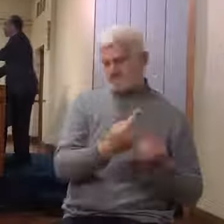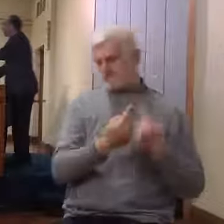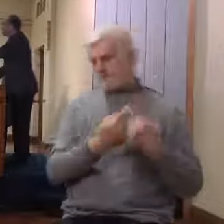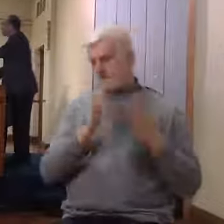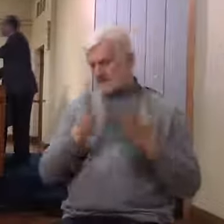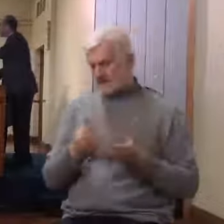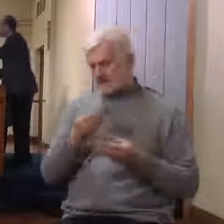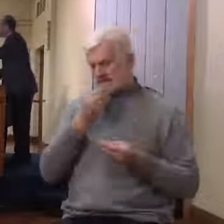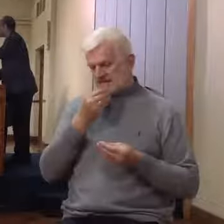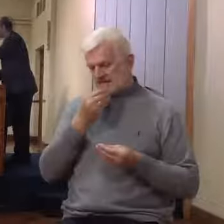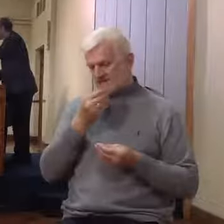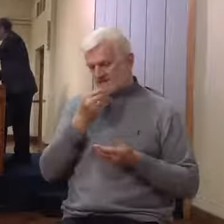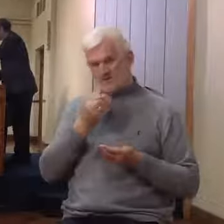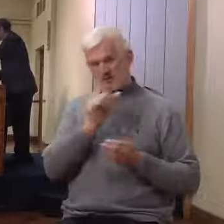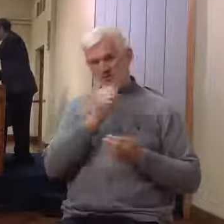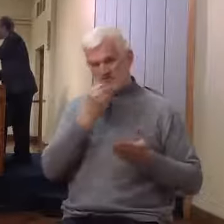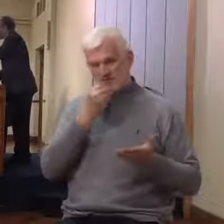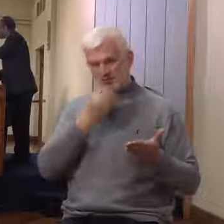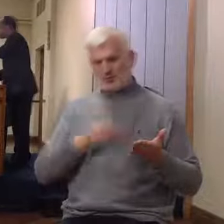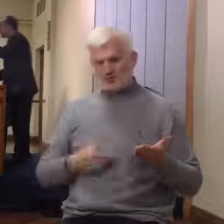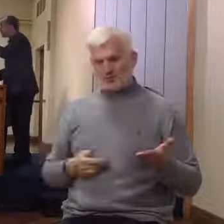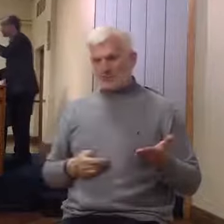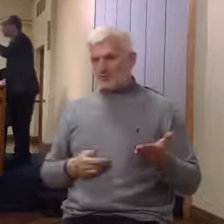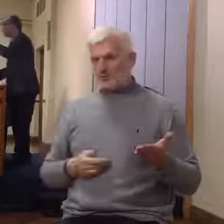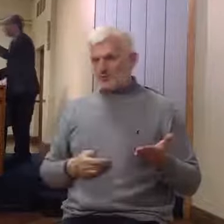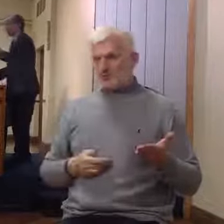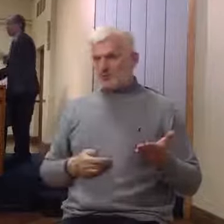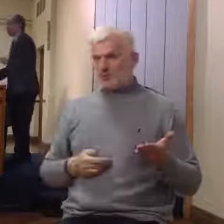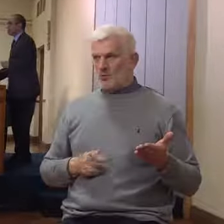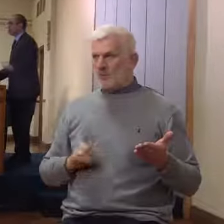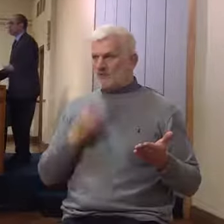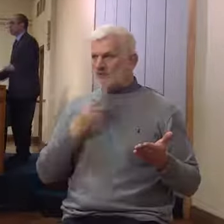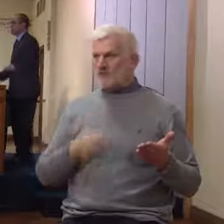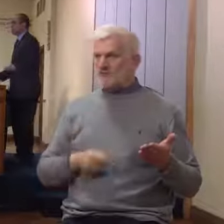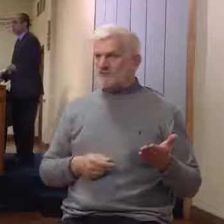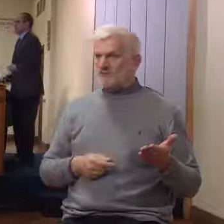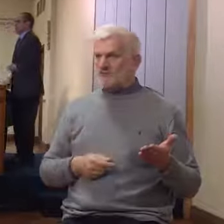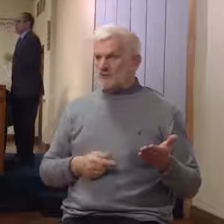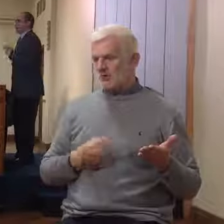remember, this was not just about food. That's what some people are missing.